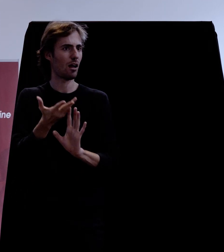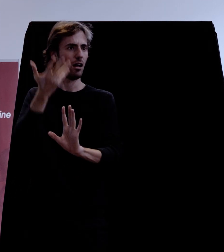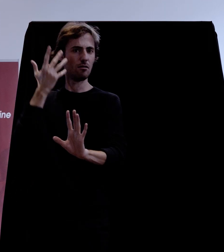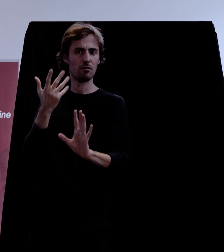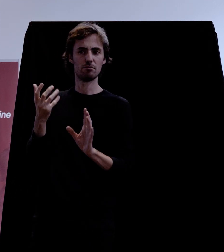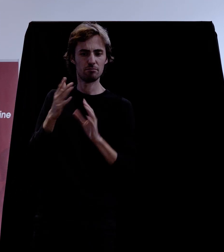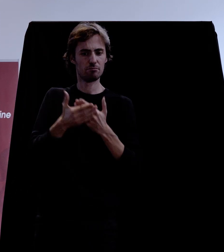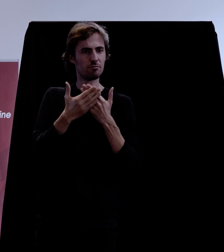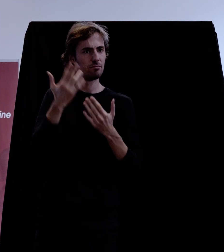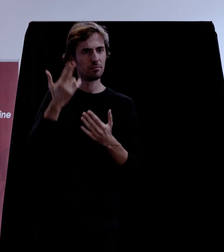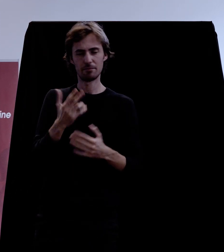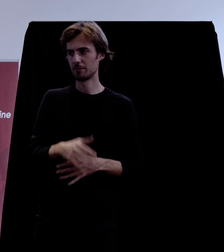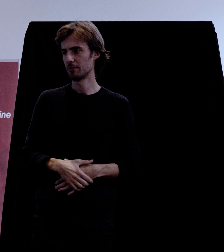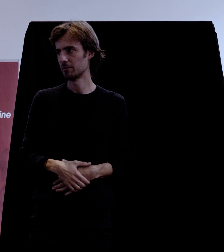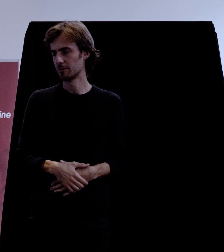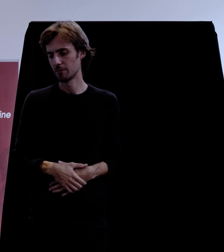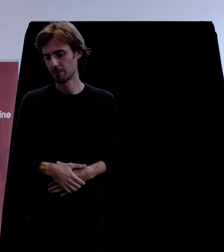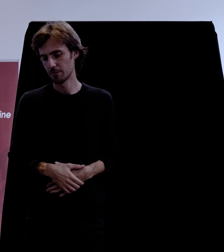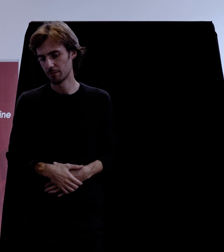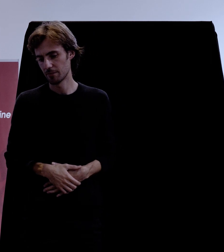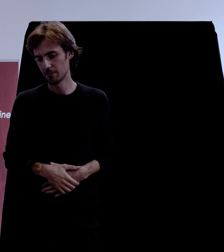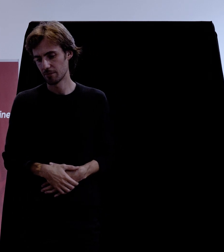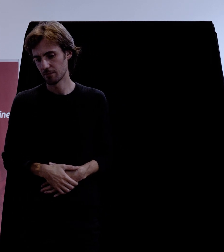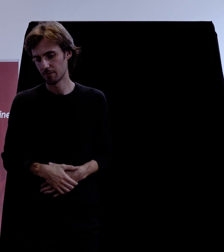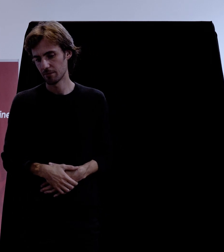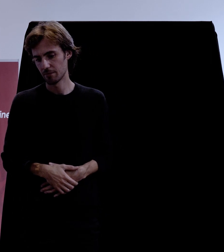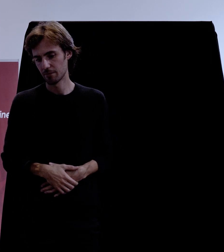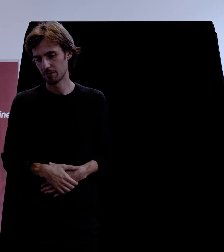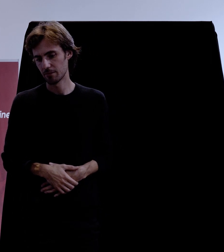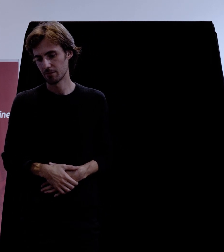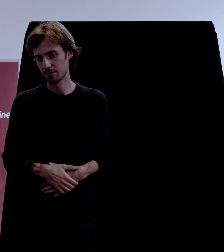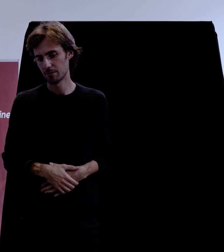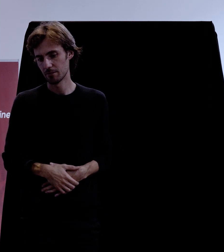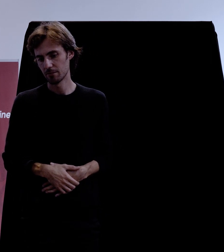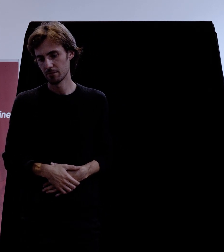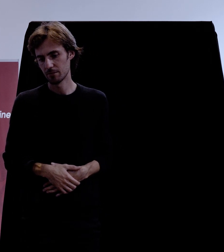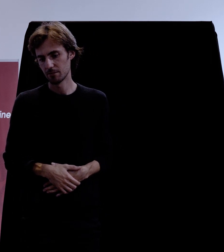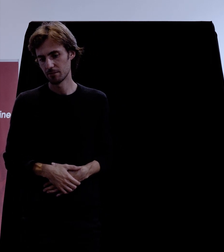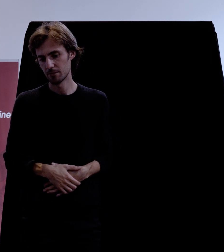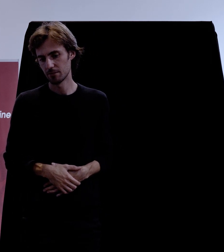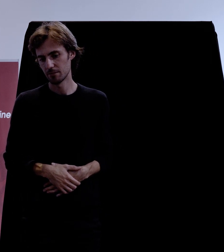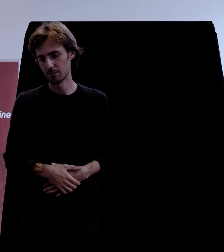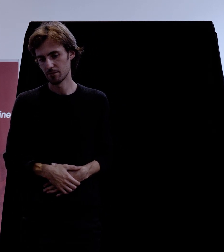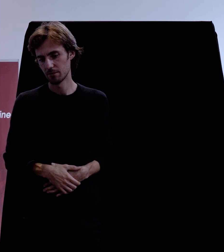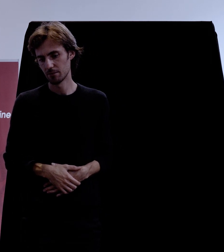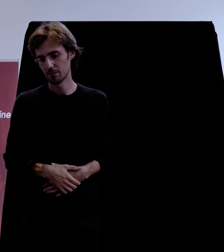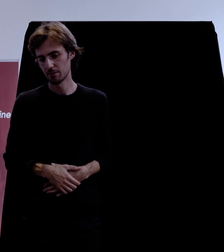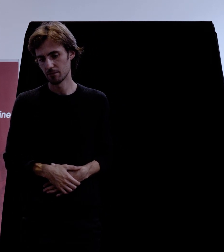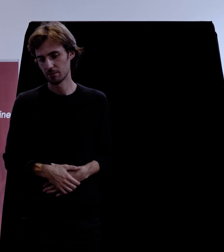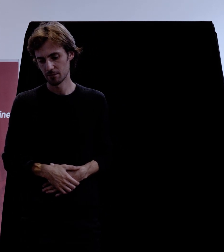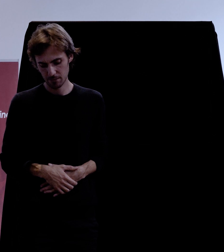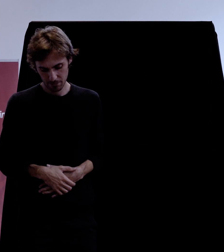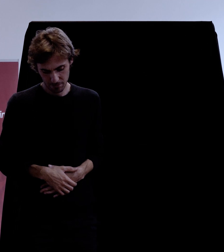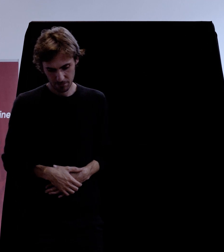physicians were noticing parent groups, parents of a particular syndrome were identifying similar kinds of